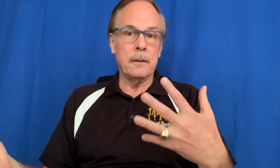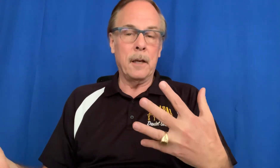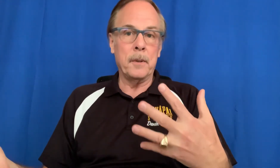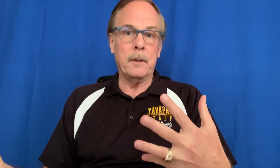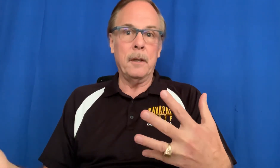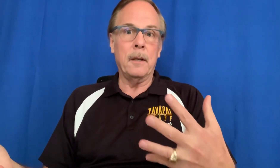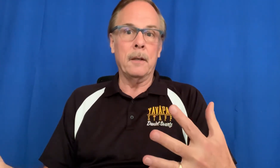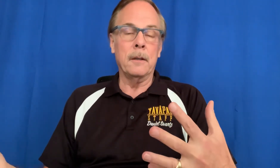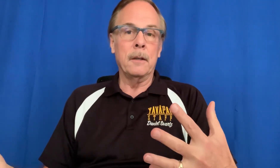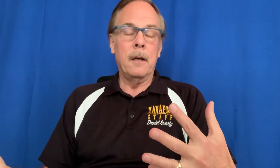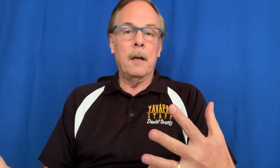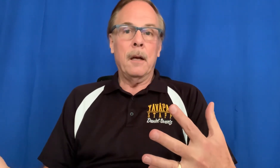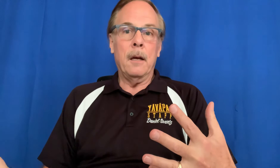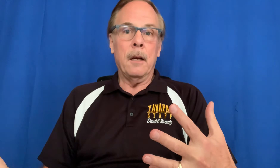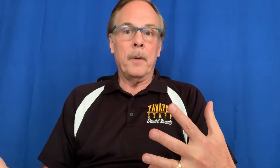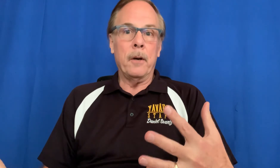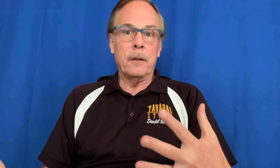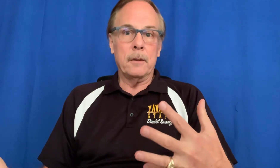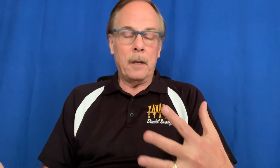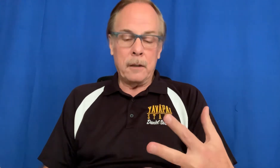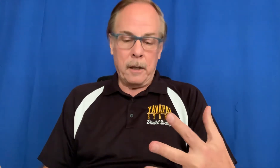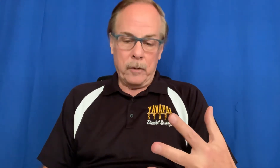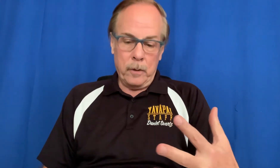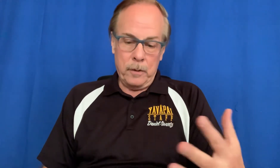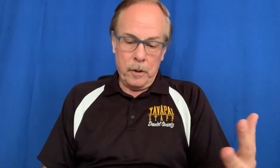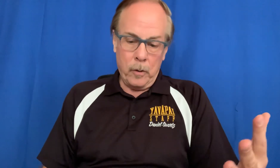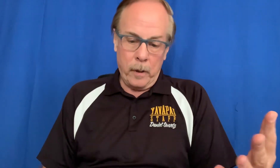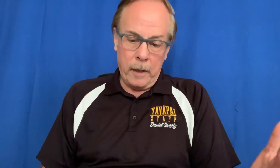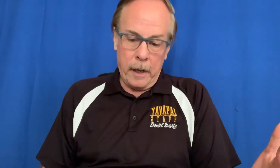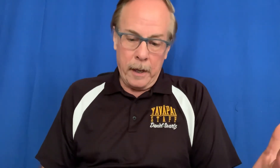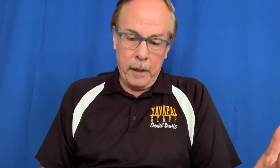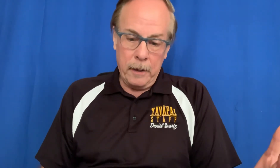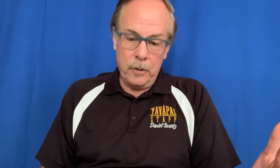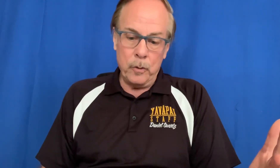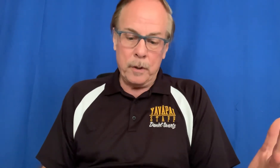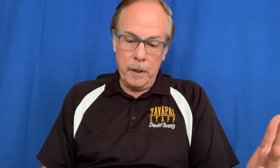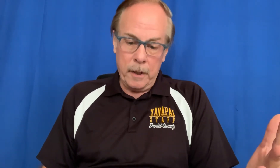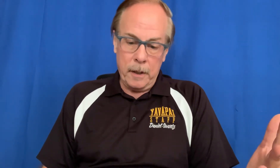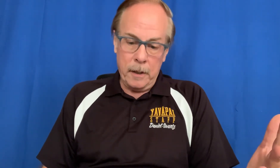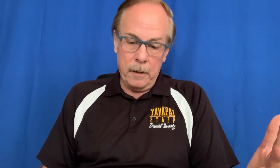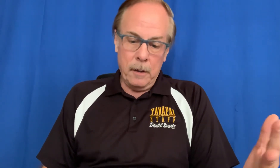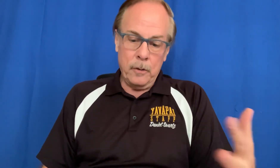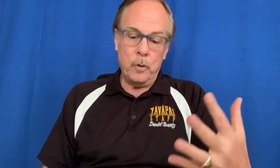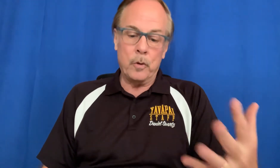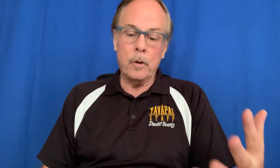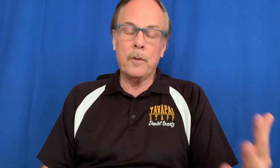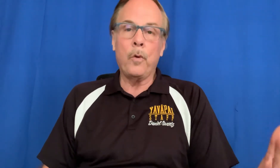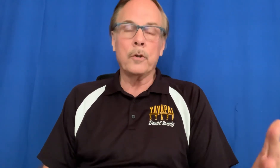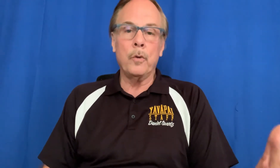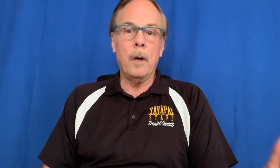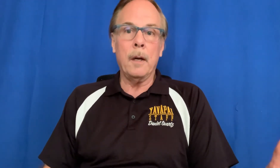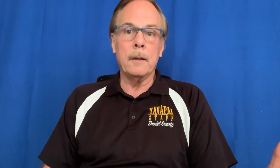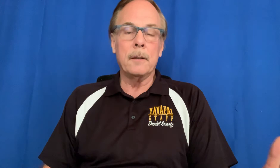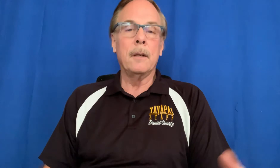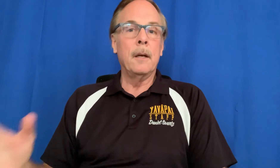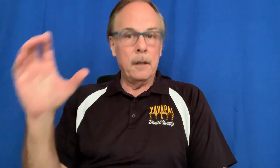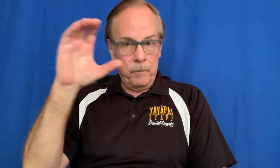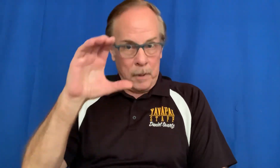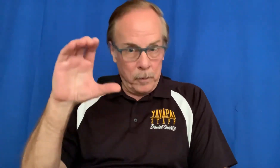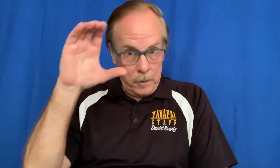concept in American Sign Language. So an A, to see, to search for, to hunt. Remember the